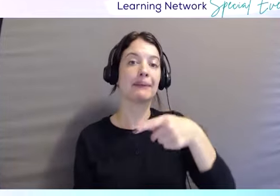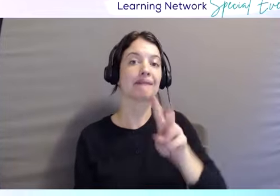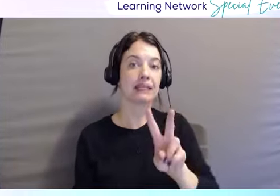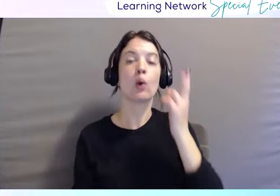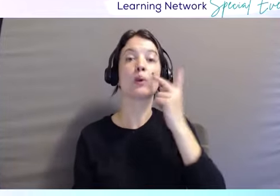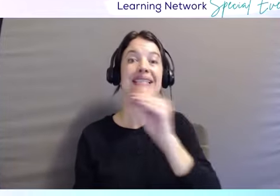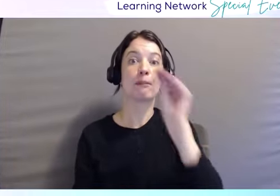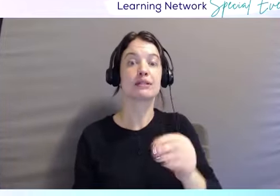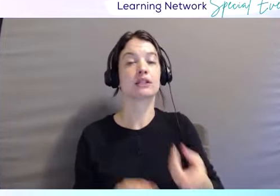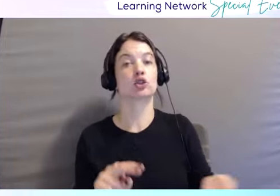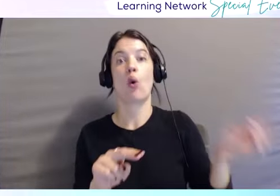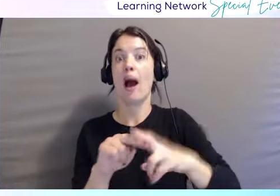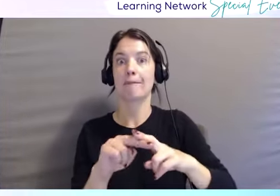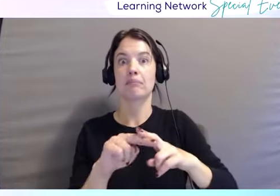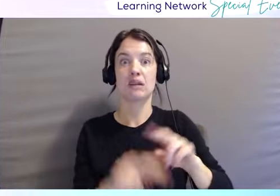and 60%.